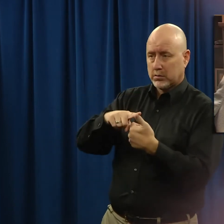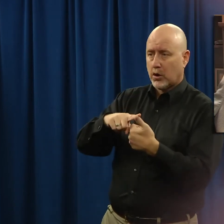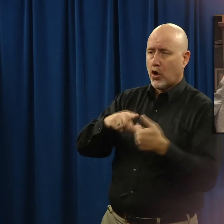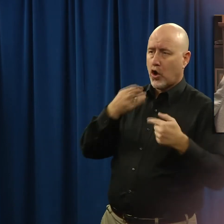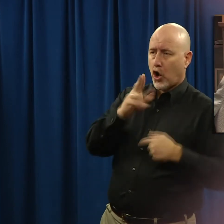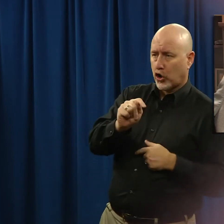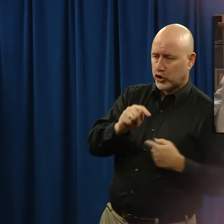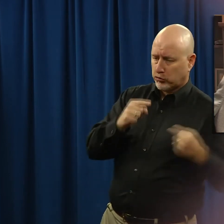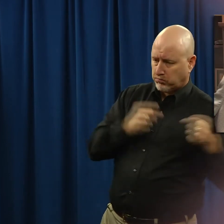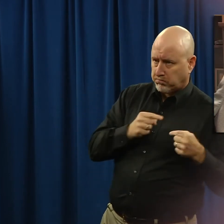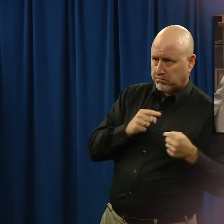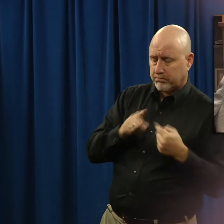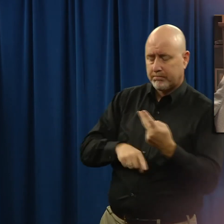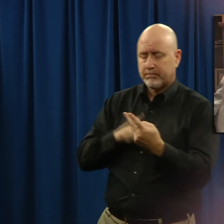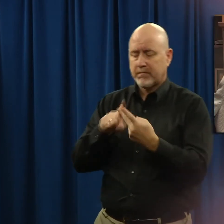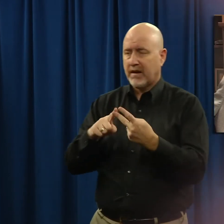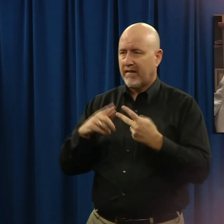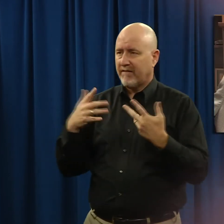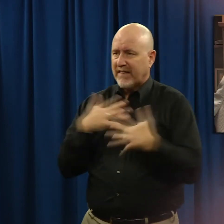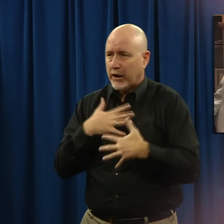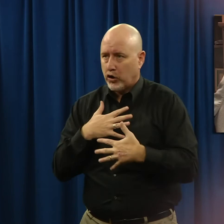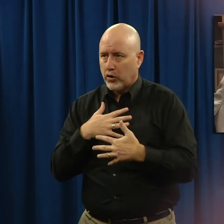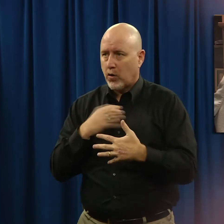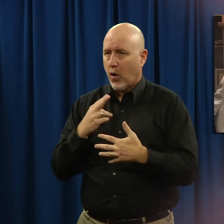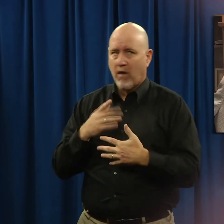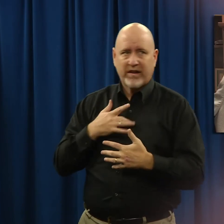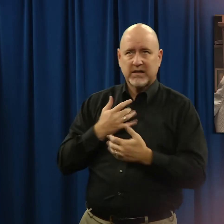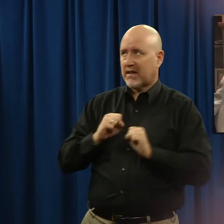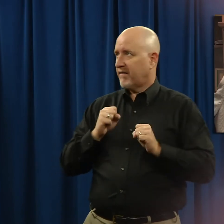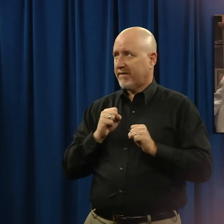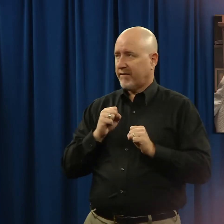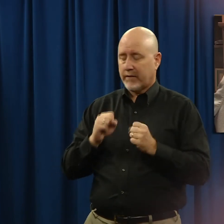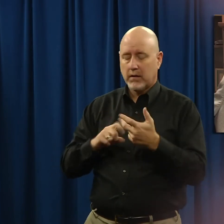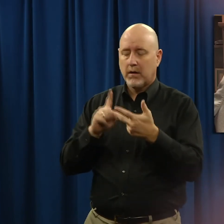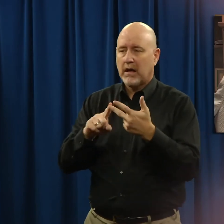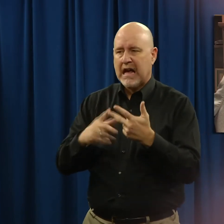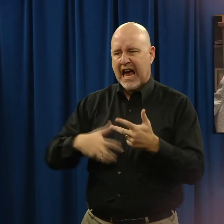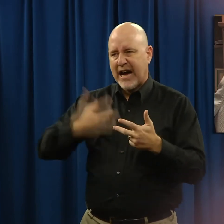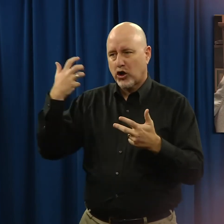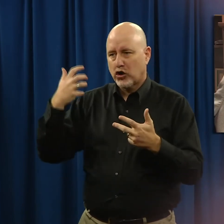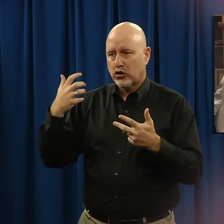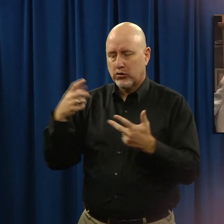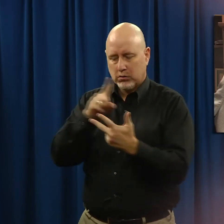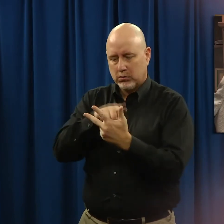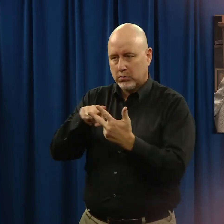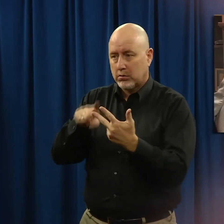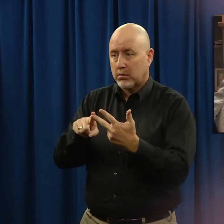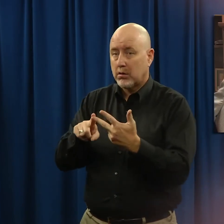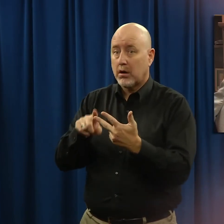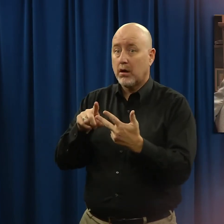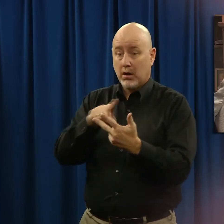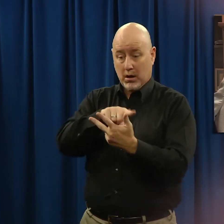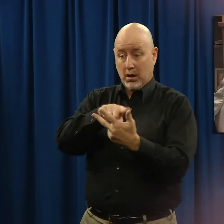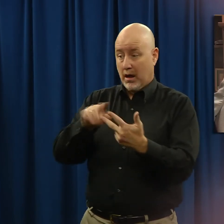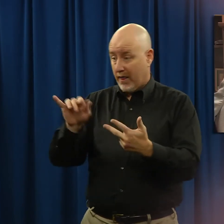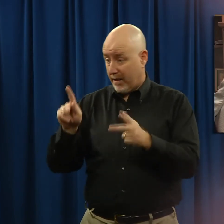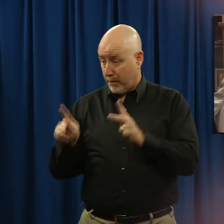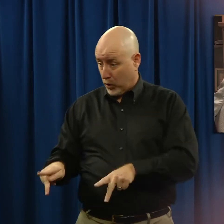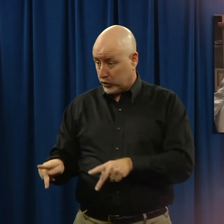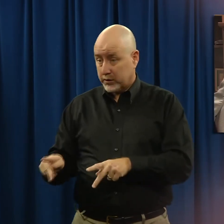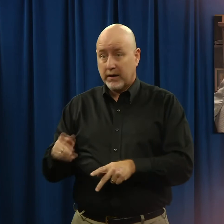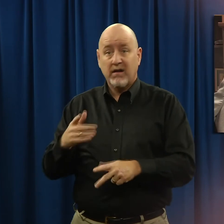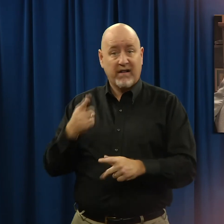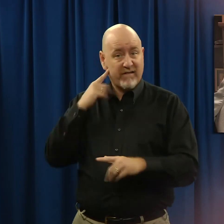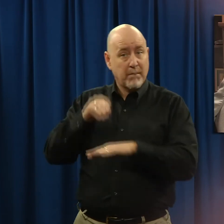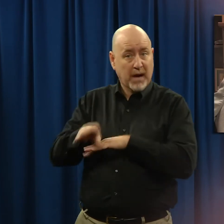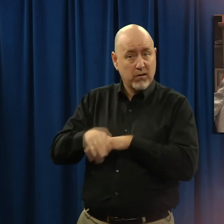hurt, fear or insecurity, and anger. And whenever this person is sitting in